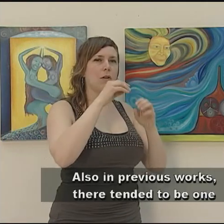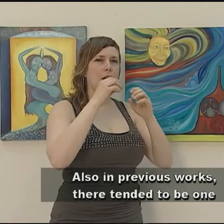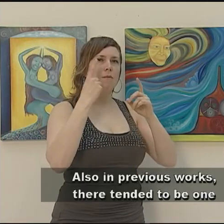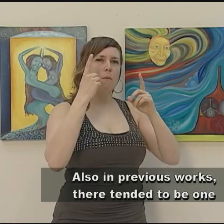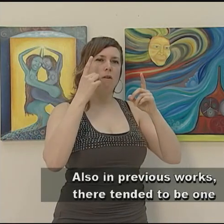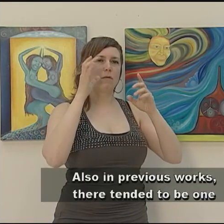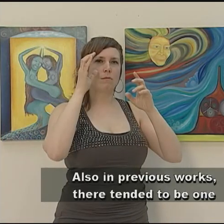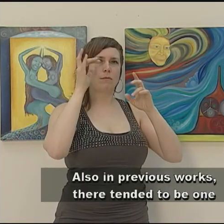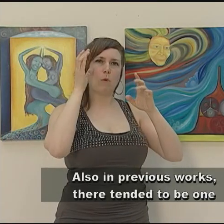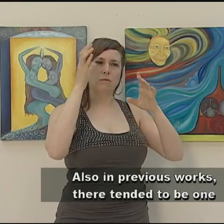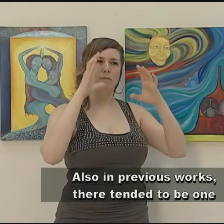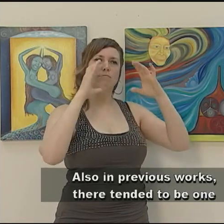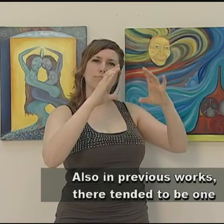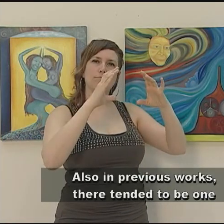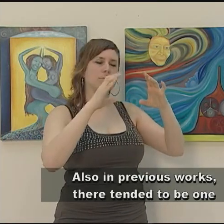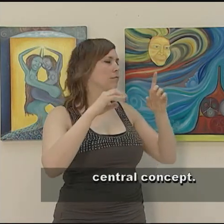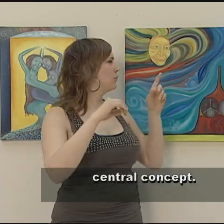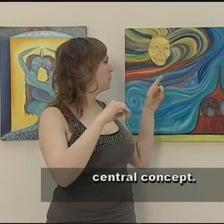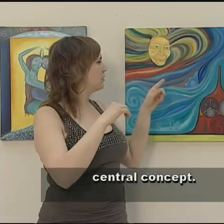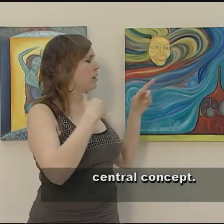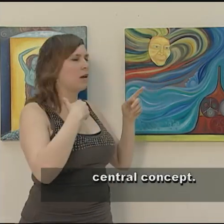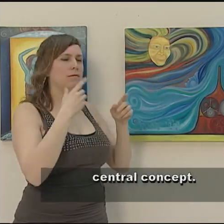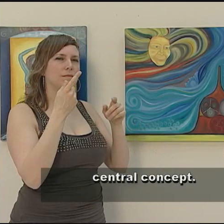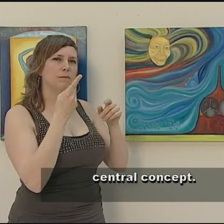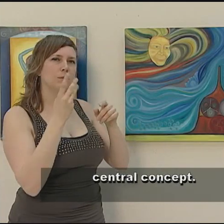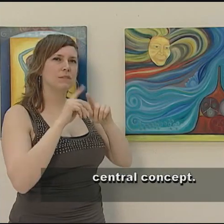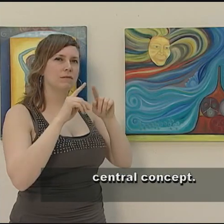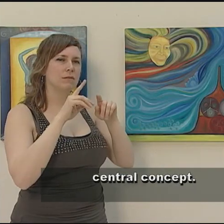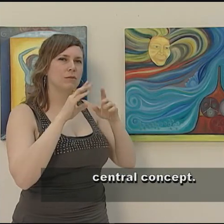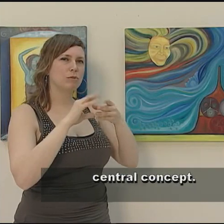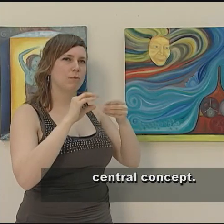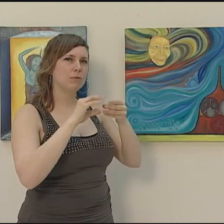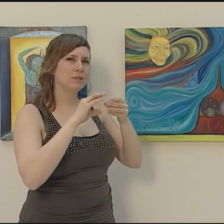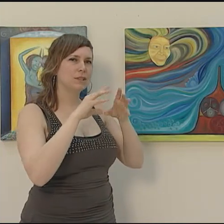Also, in previous works, there tended to be one central concept.